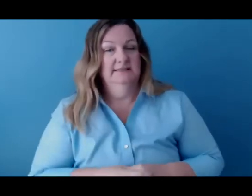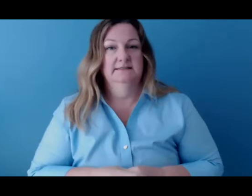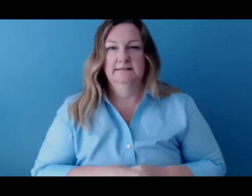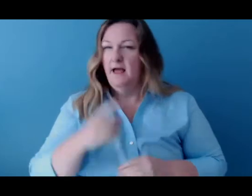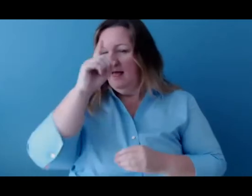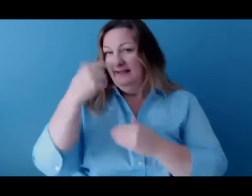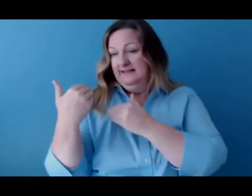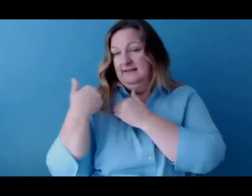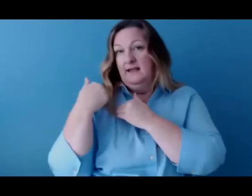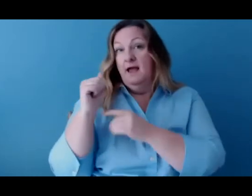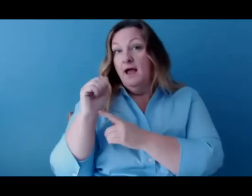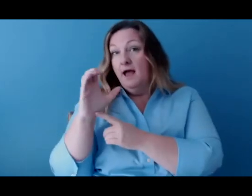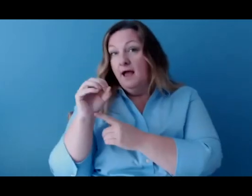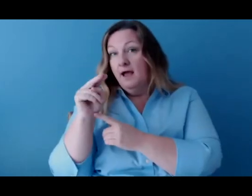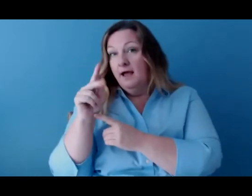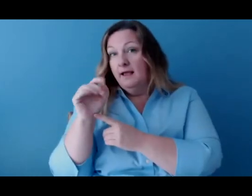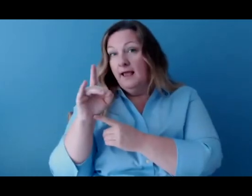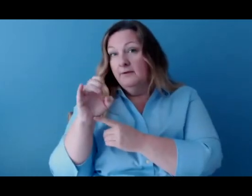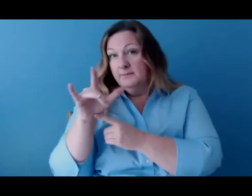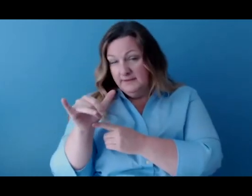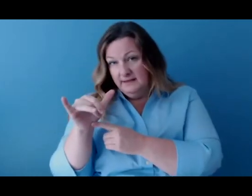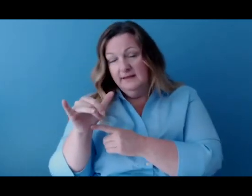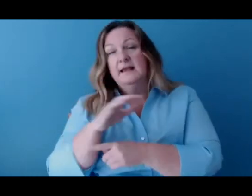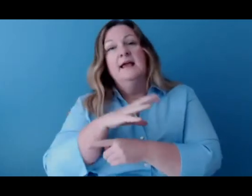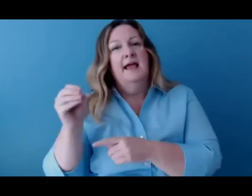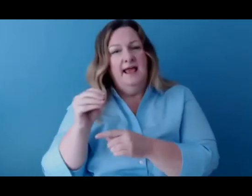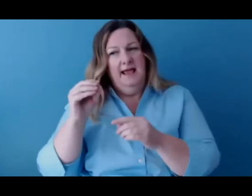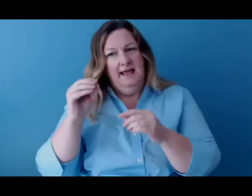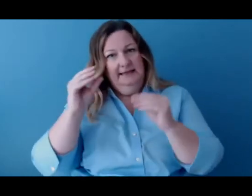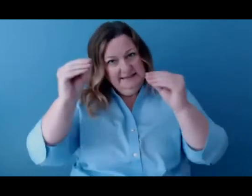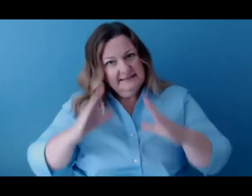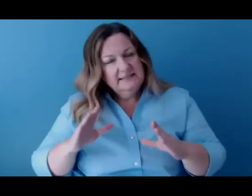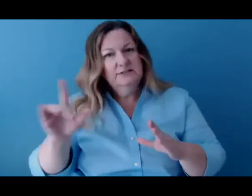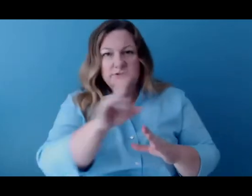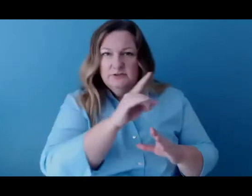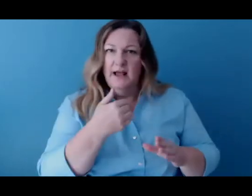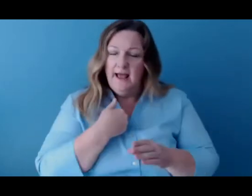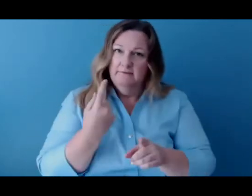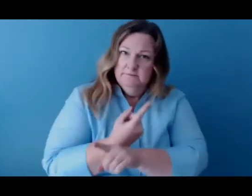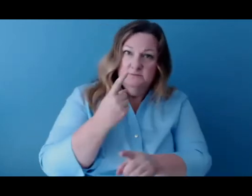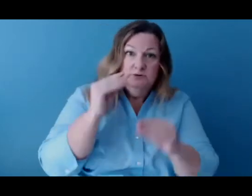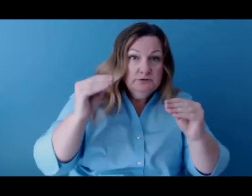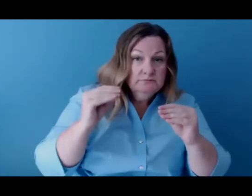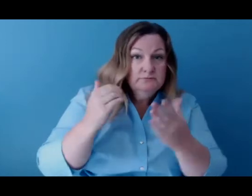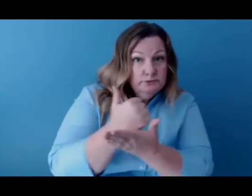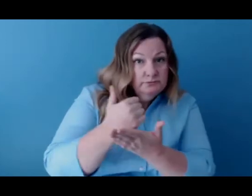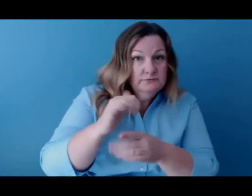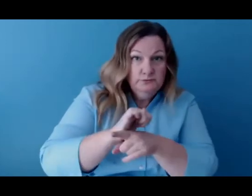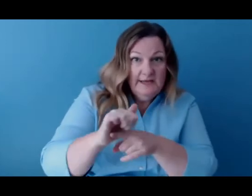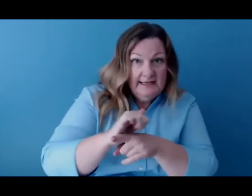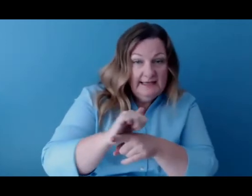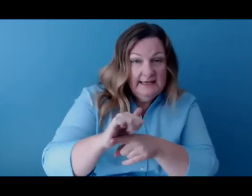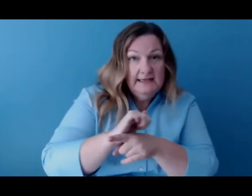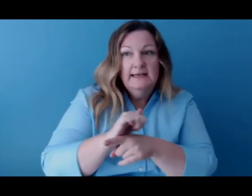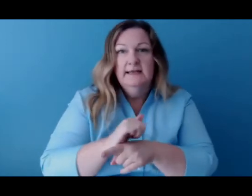Accountability, making sure we have teachers and that they've received the right training and the most up-to-date training, which I'm sure your group is heavily